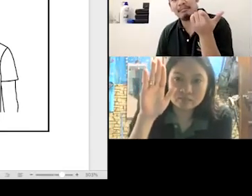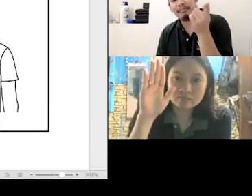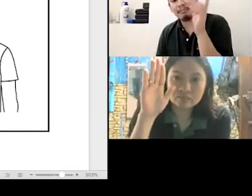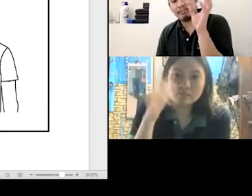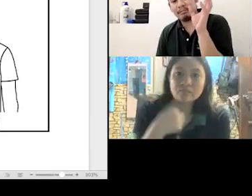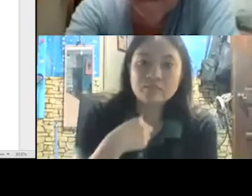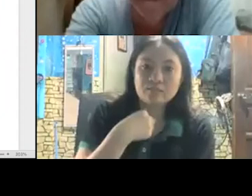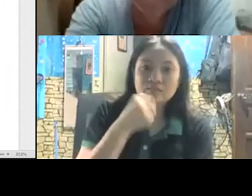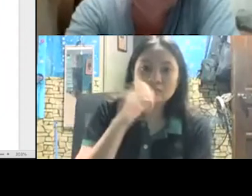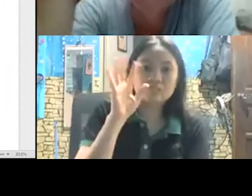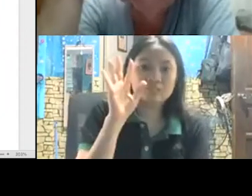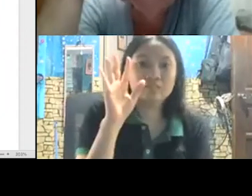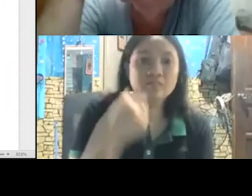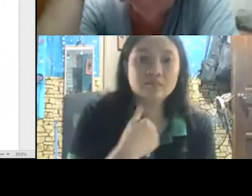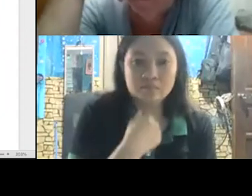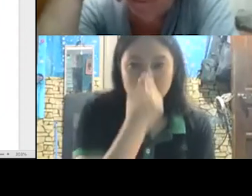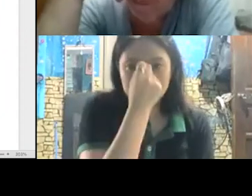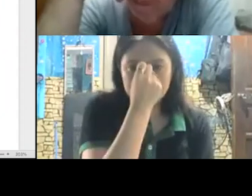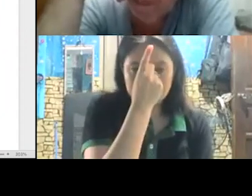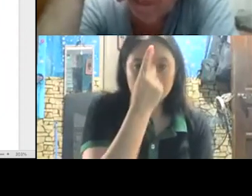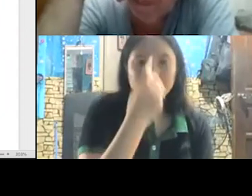This is Meng.